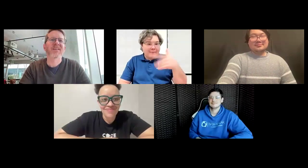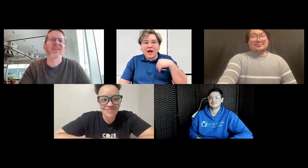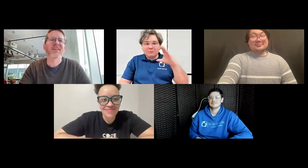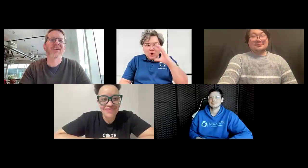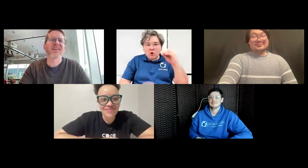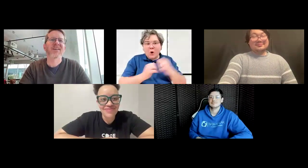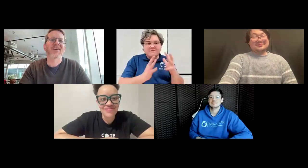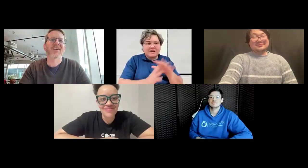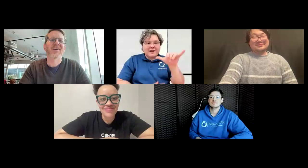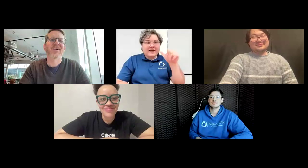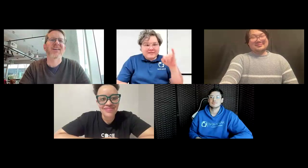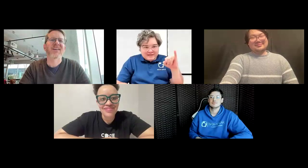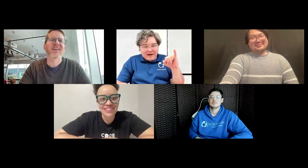you do.